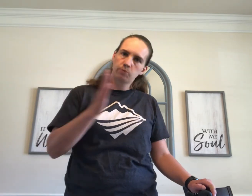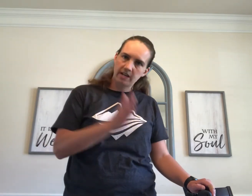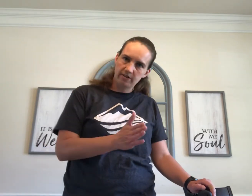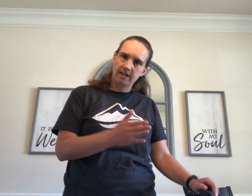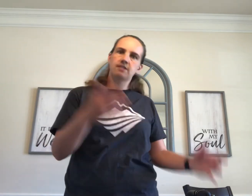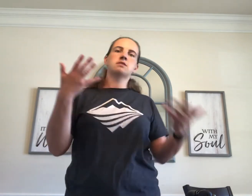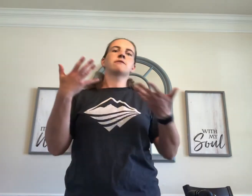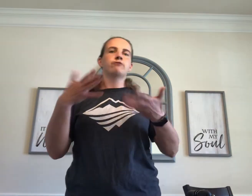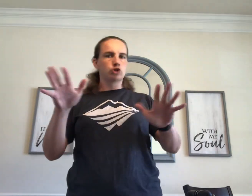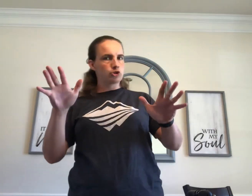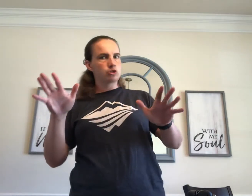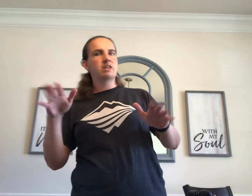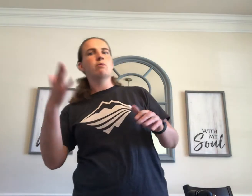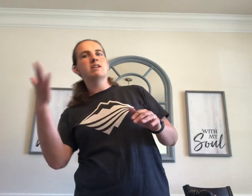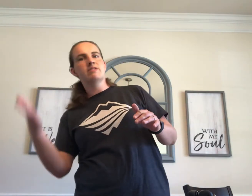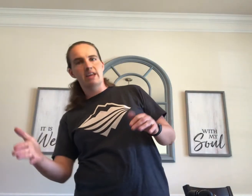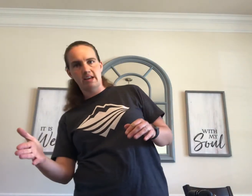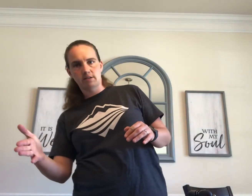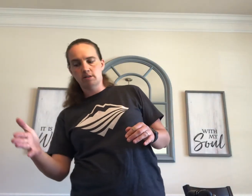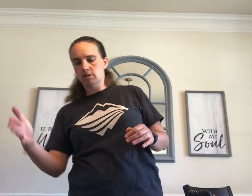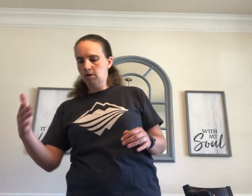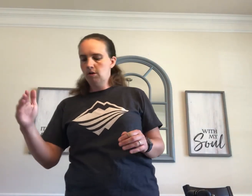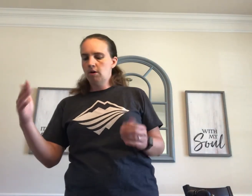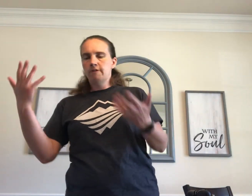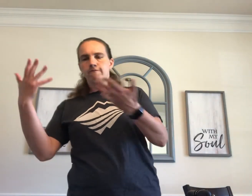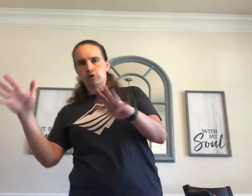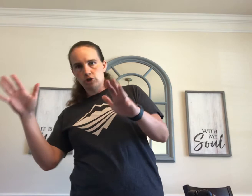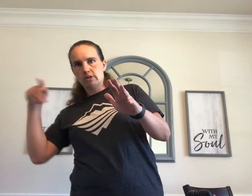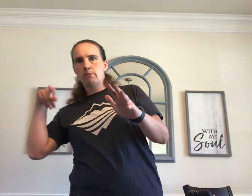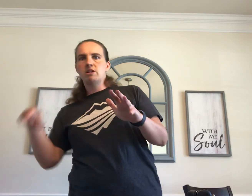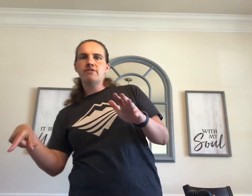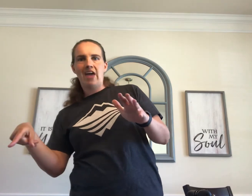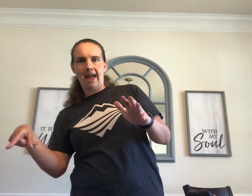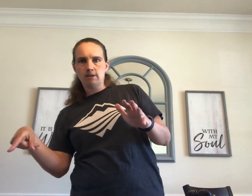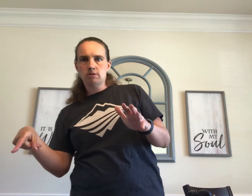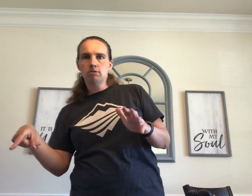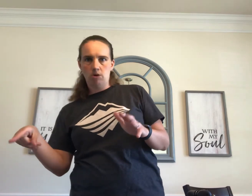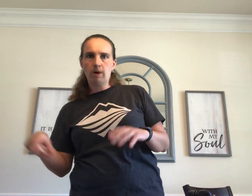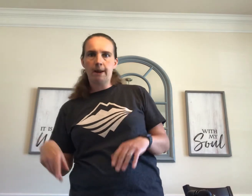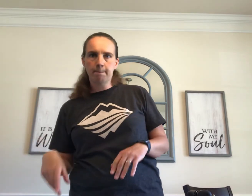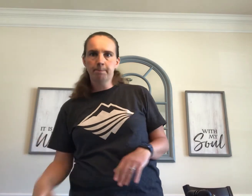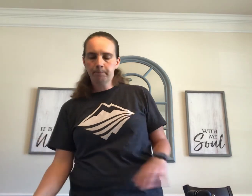did this, then we did this, then we did that, okay?